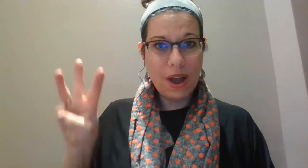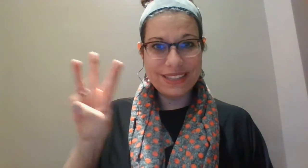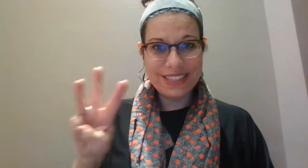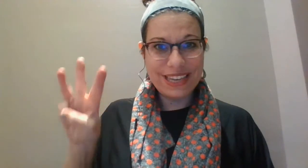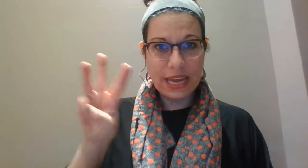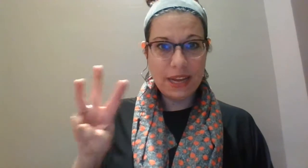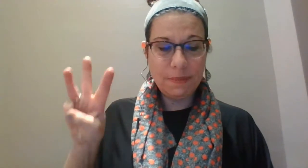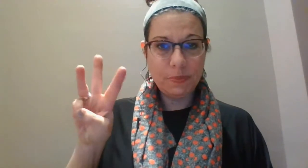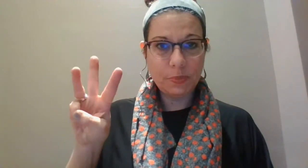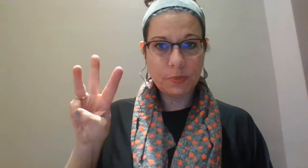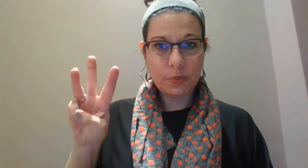Wednesday,